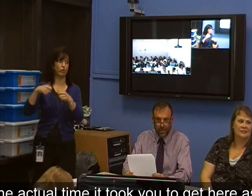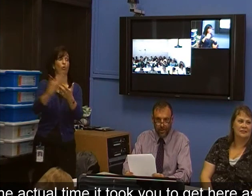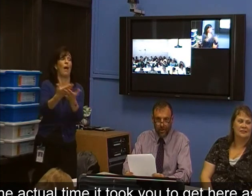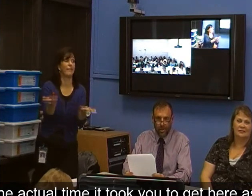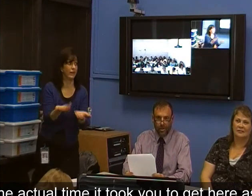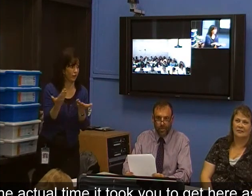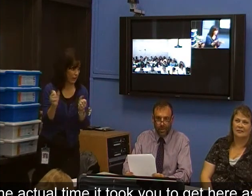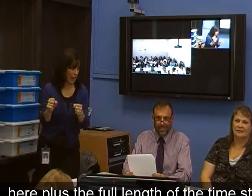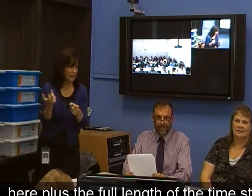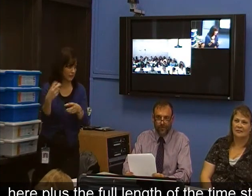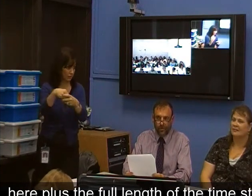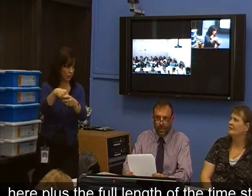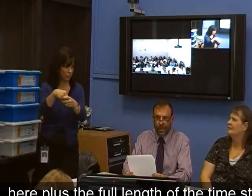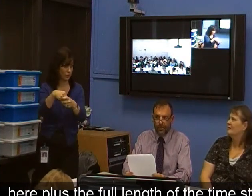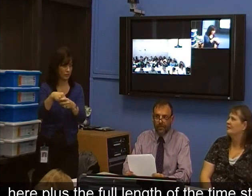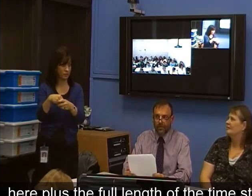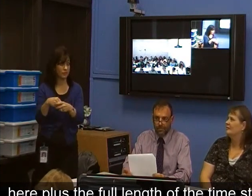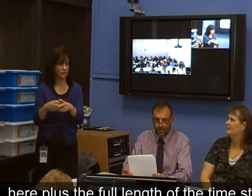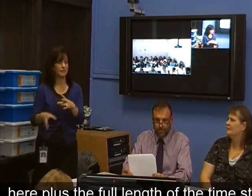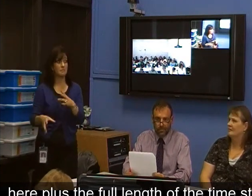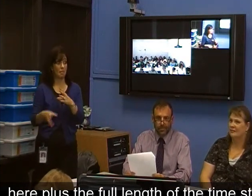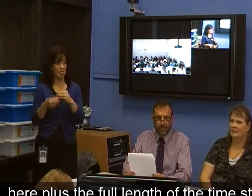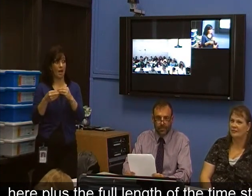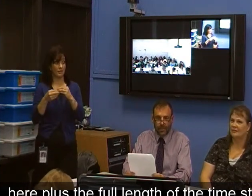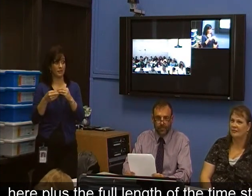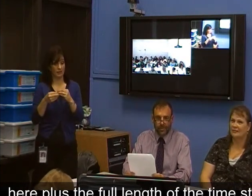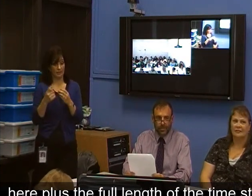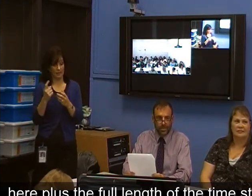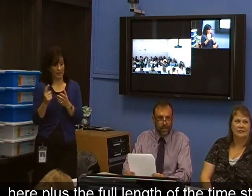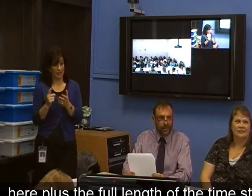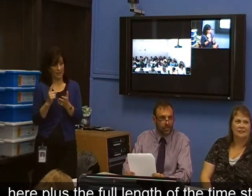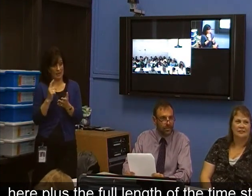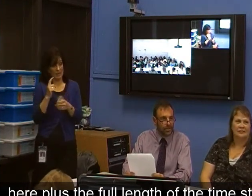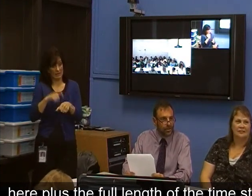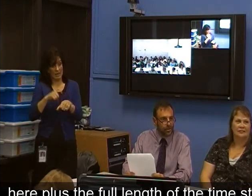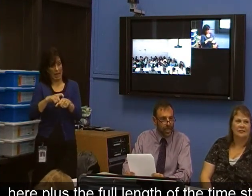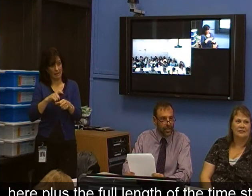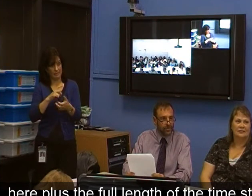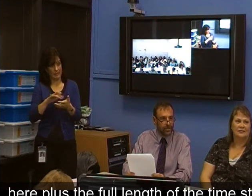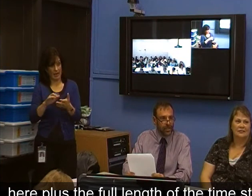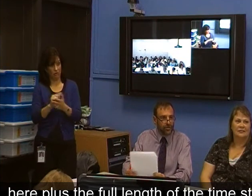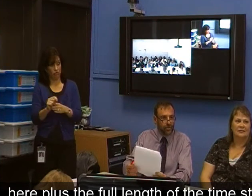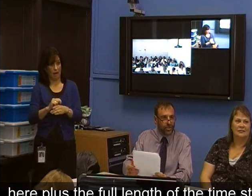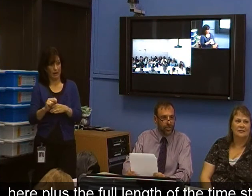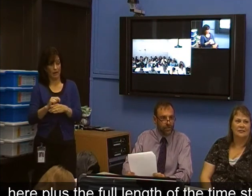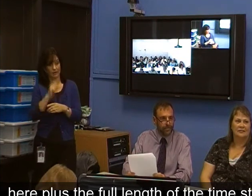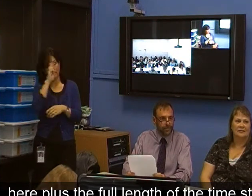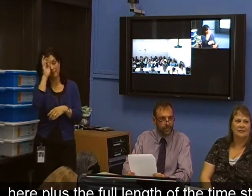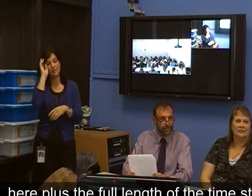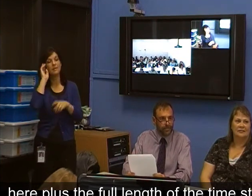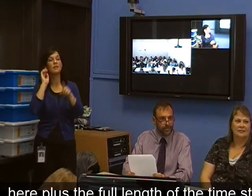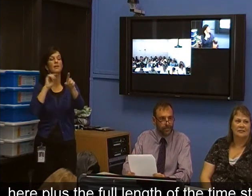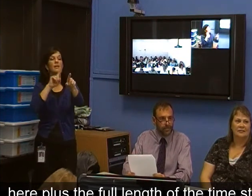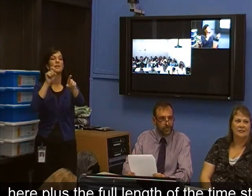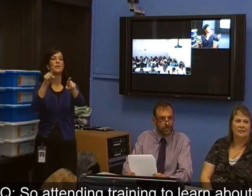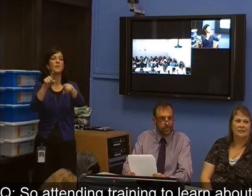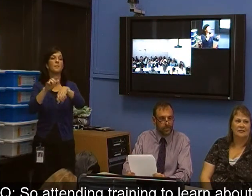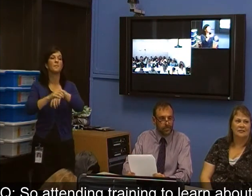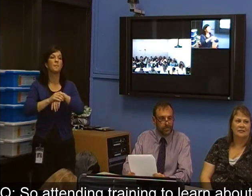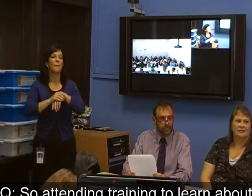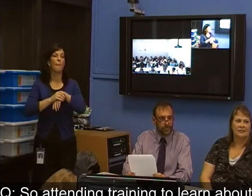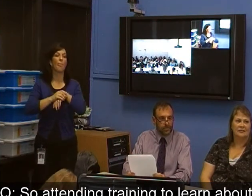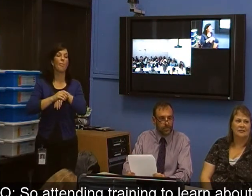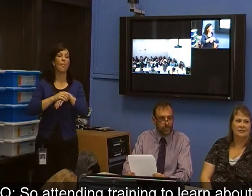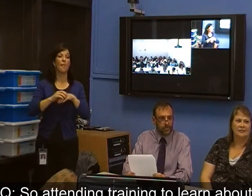here, plus the full length of the time study training. Yes, question. So attending training